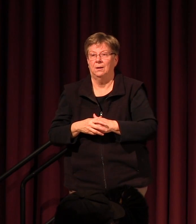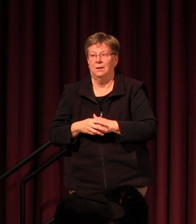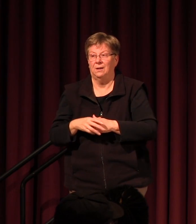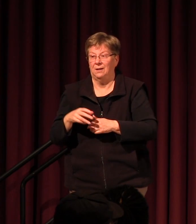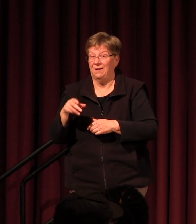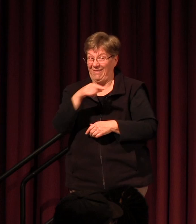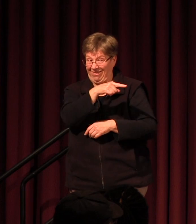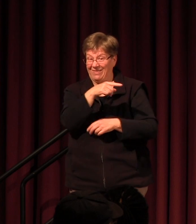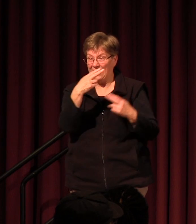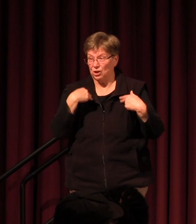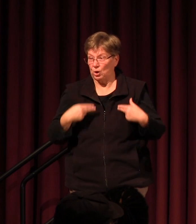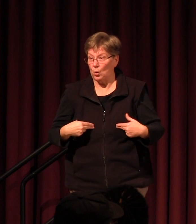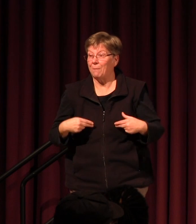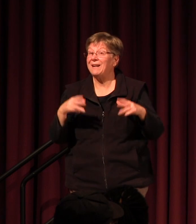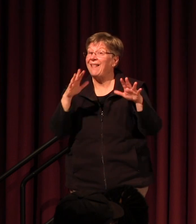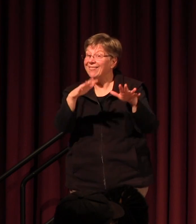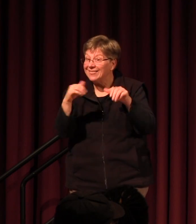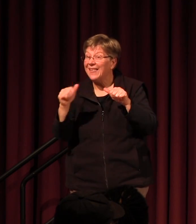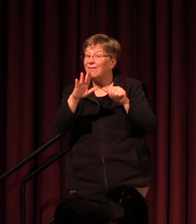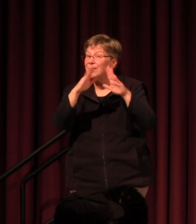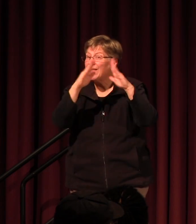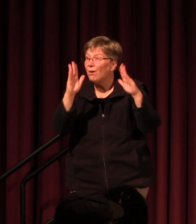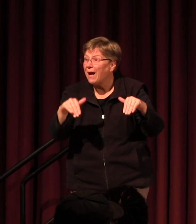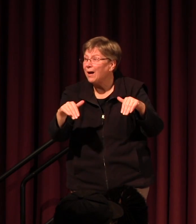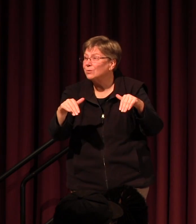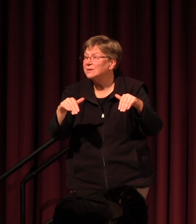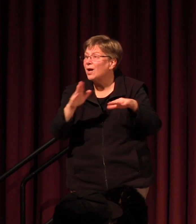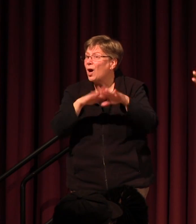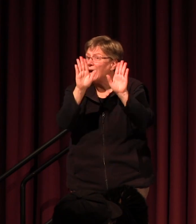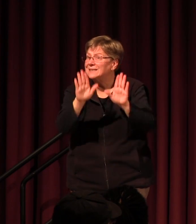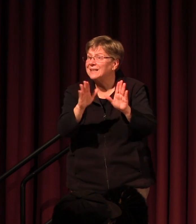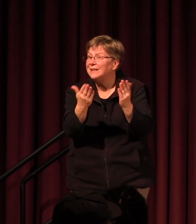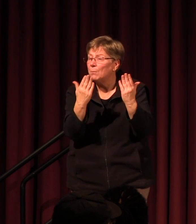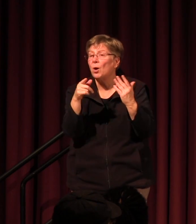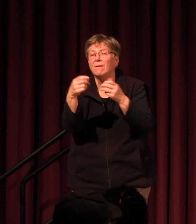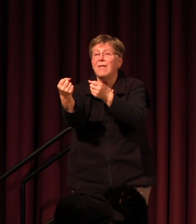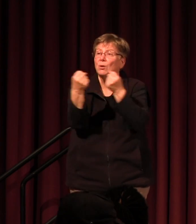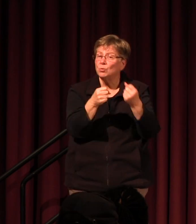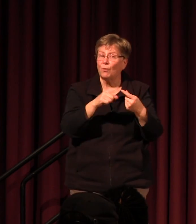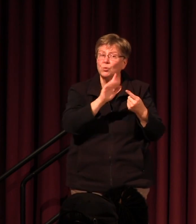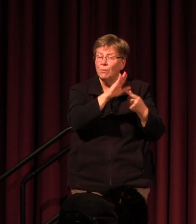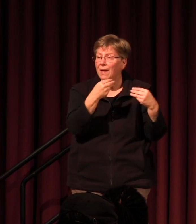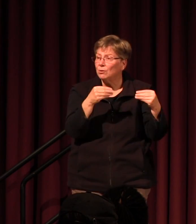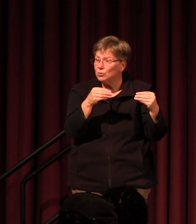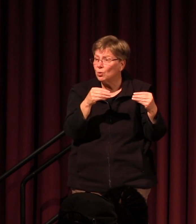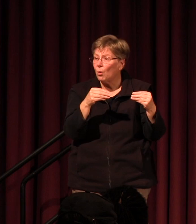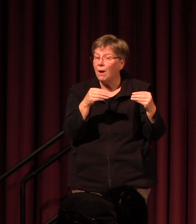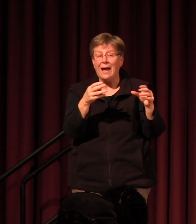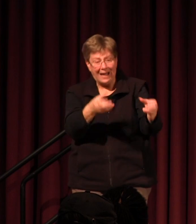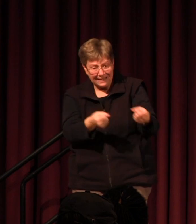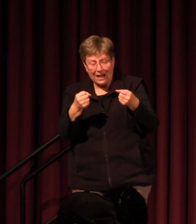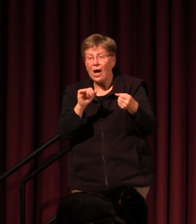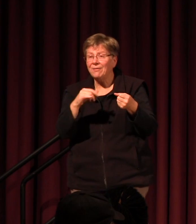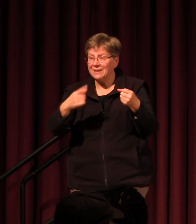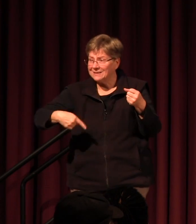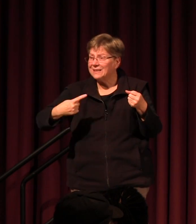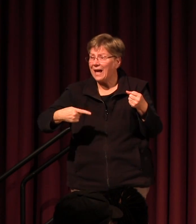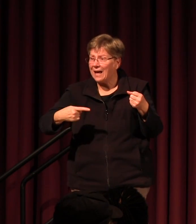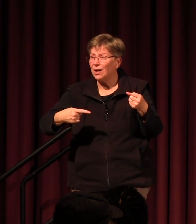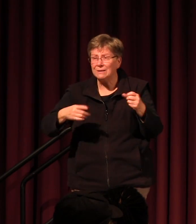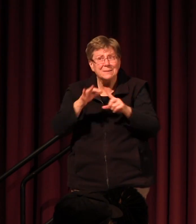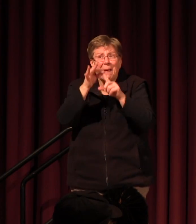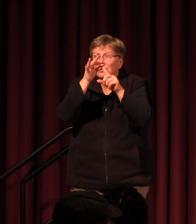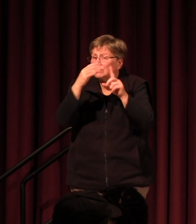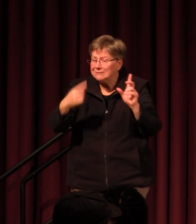This human being left their home on Sunday morning, drove to the shop, got this tire, super unique,